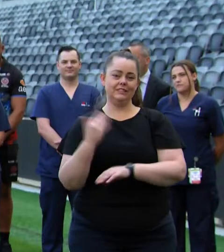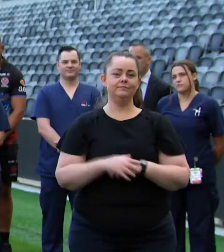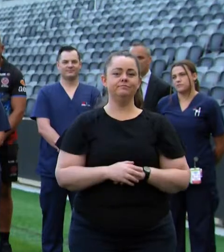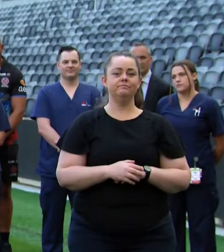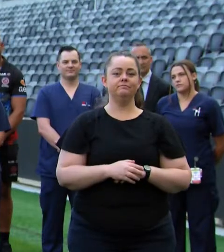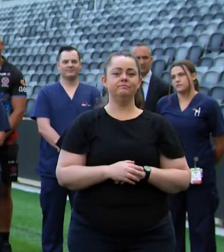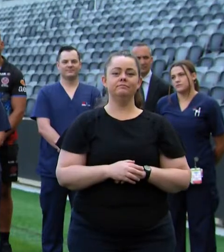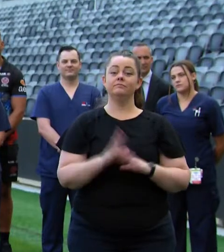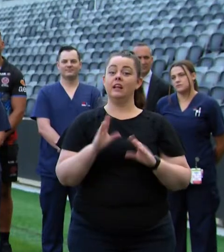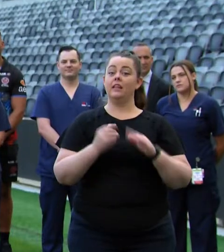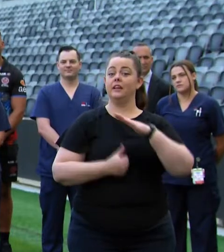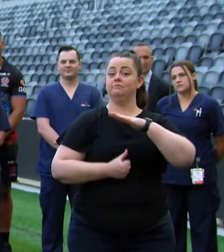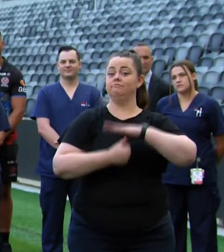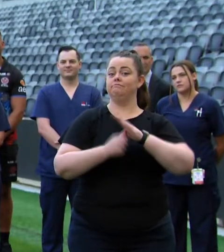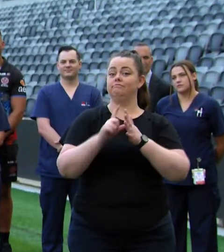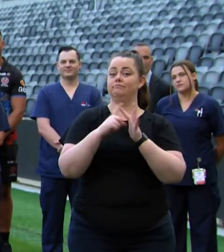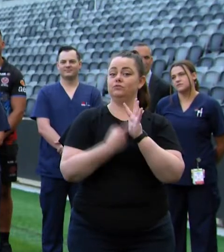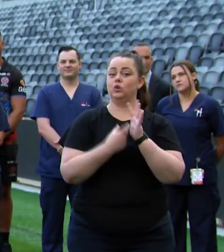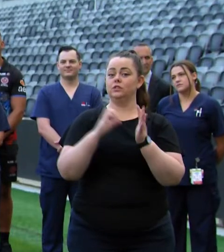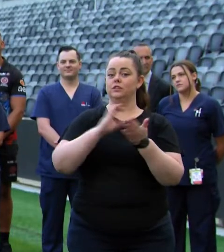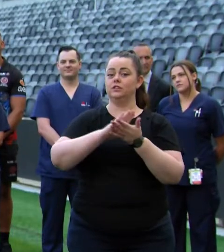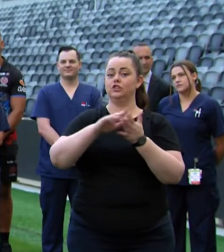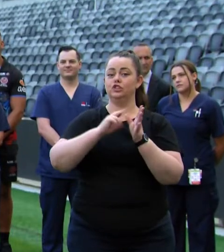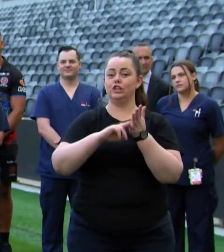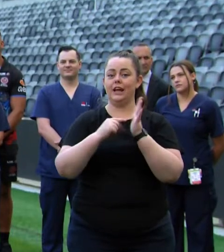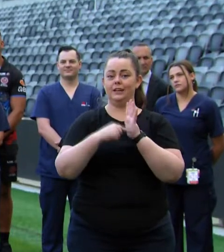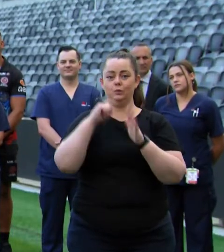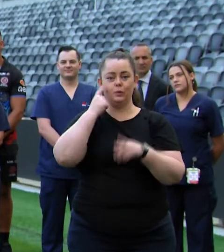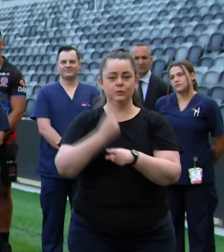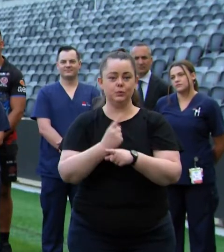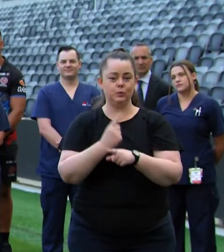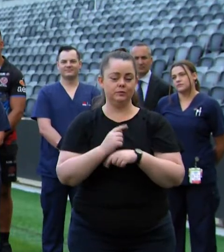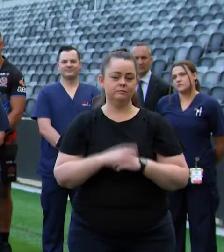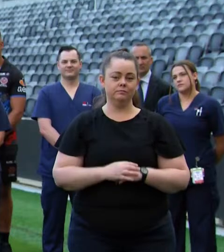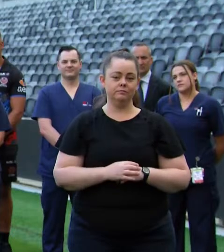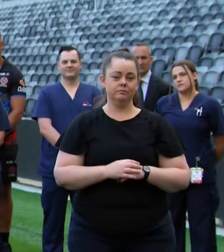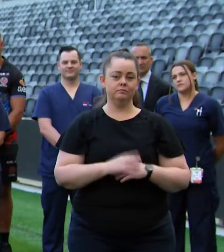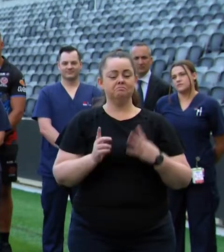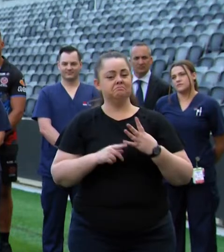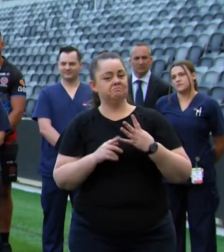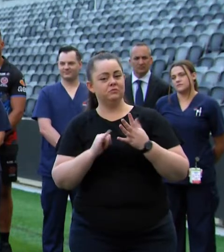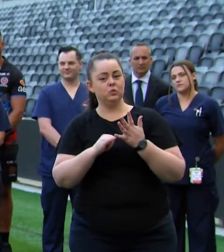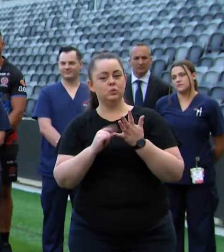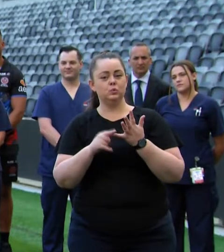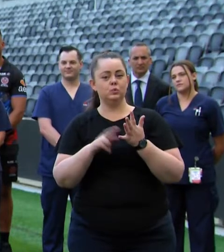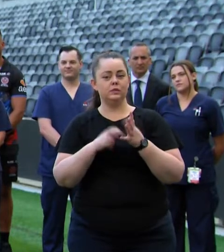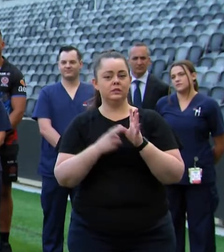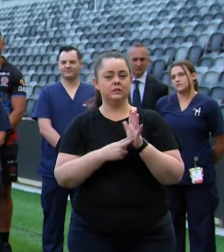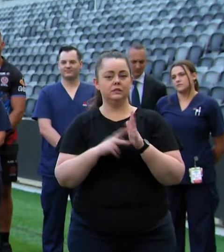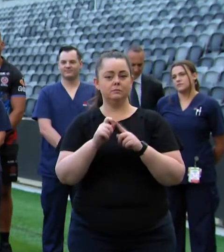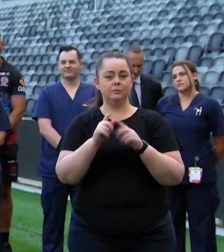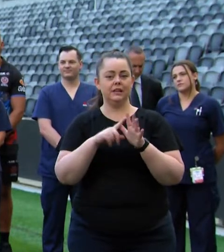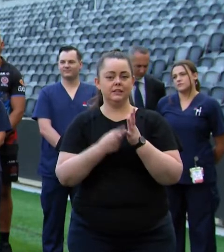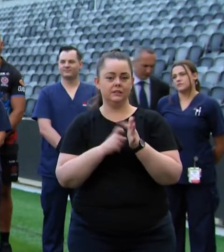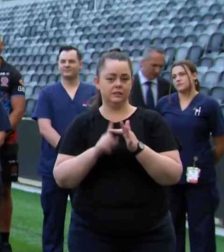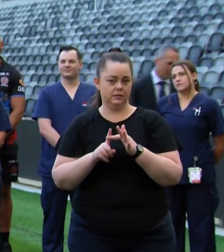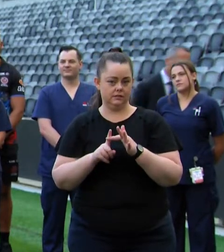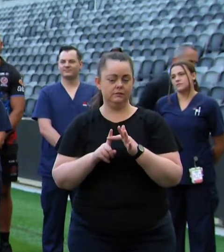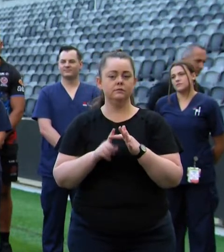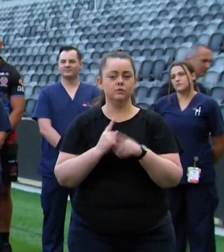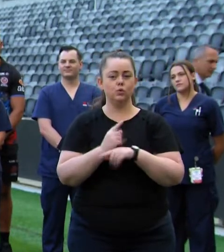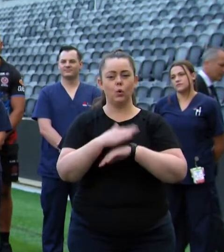Dr. Kerry Chant will give a public health update. Susan Pearce will provide an update in relation to the health system